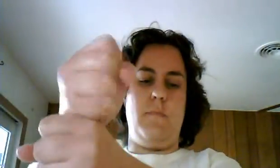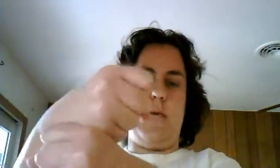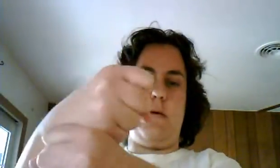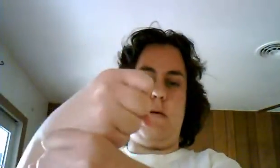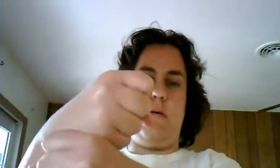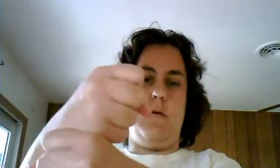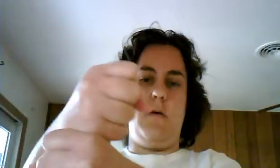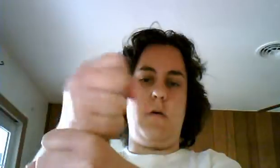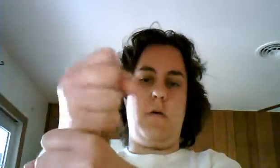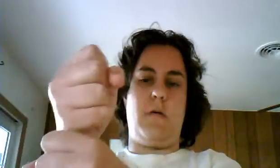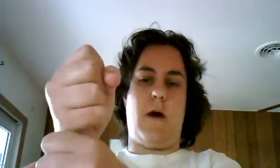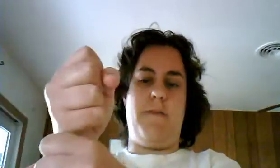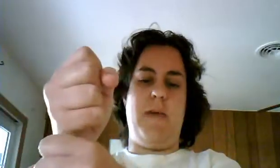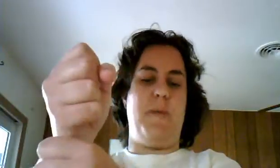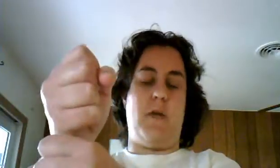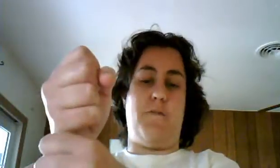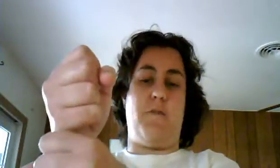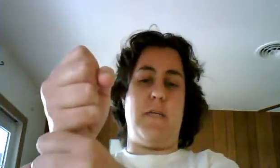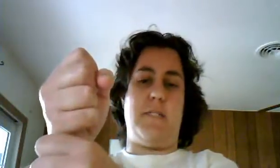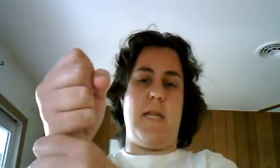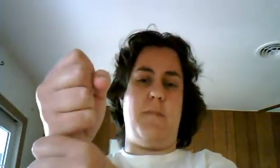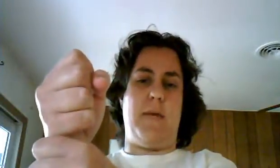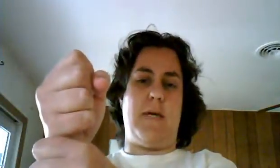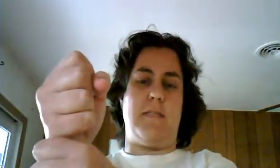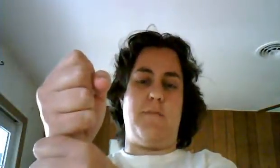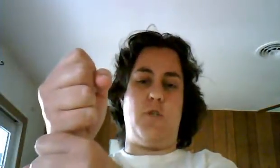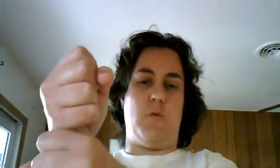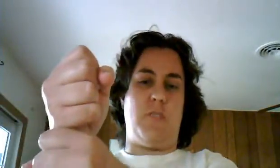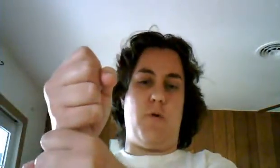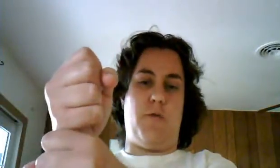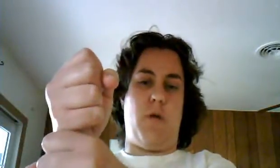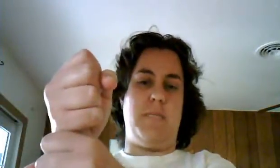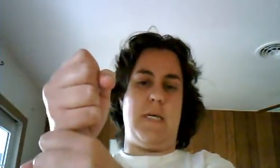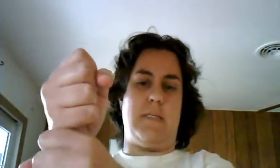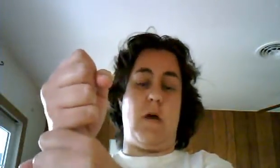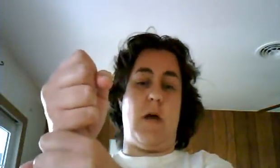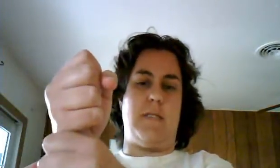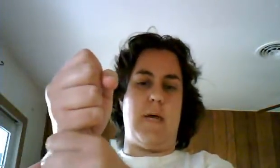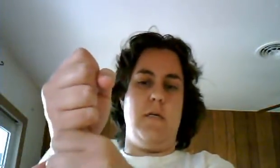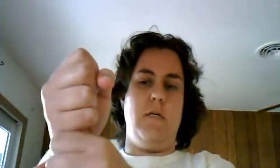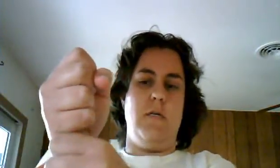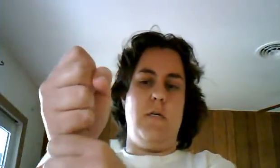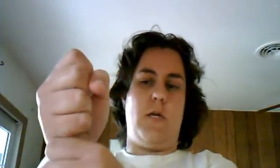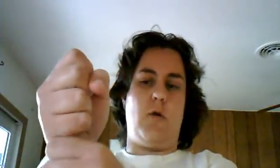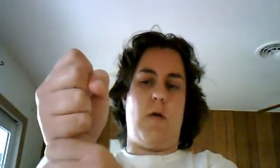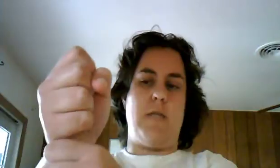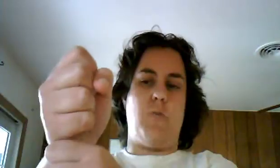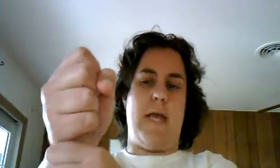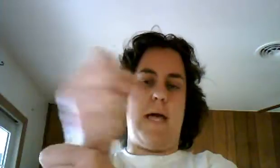Make. Coffee, be careful how you sign it because if you twist both arms, it's a naughty sign. You're going to grind one hand like